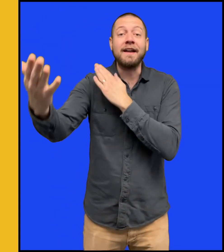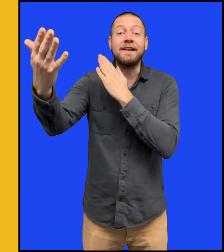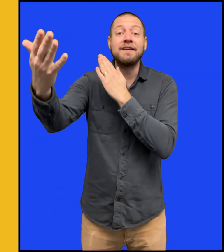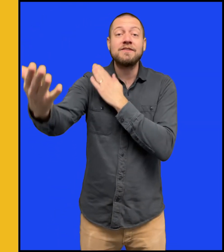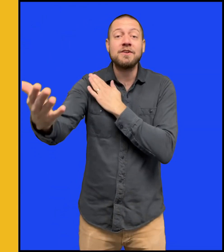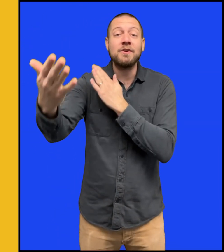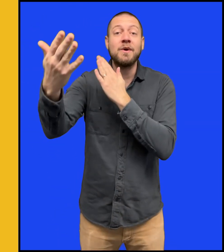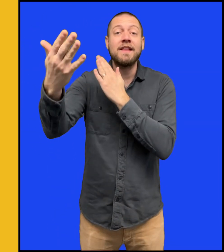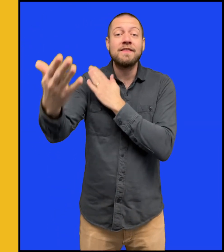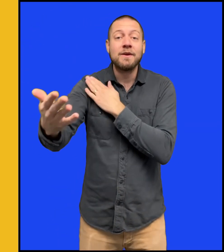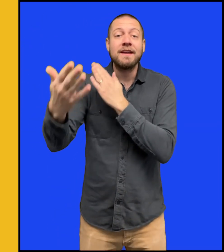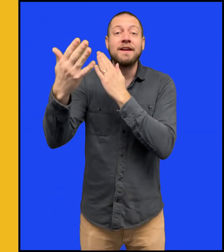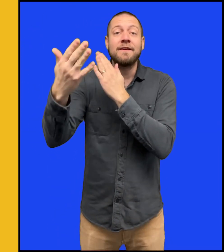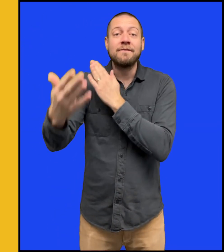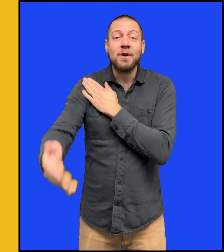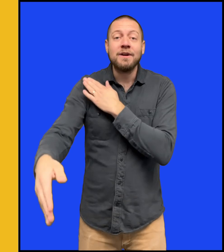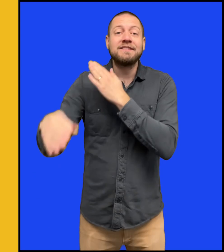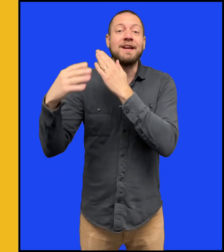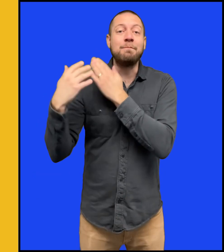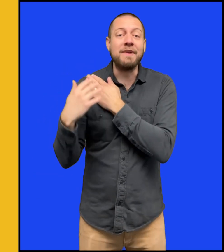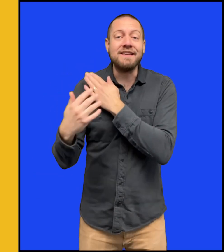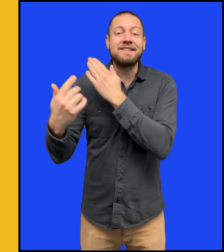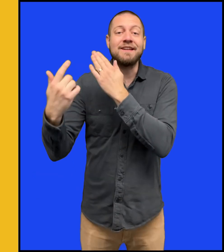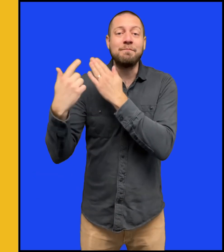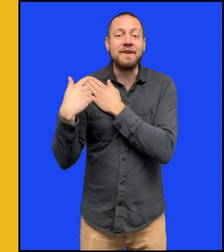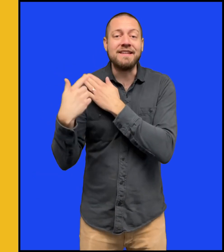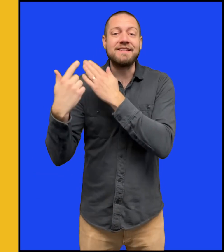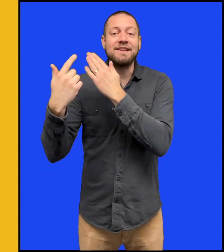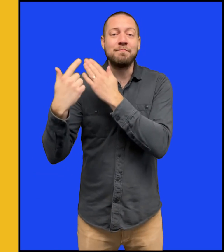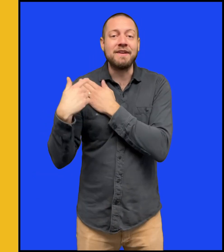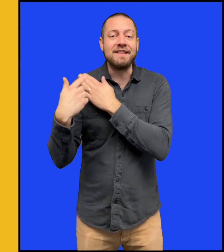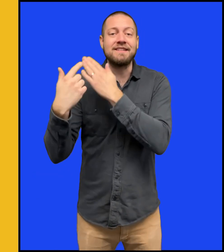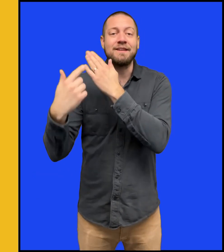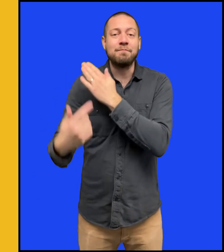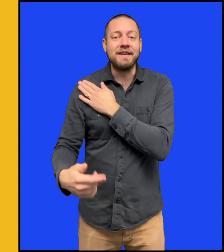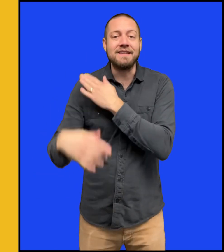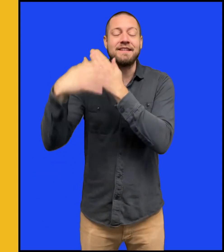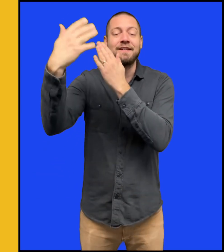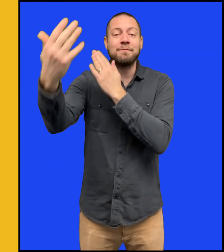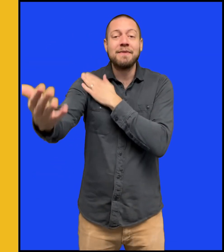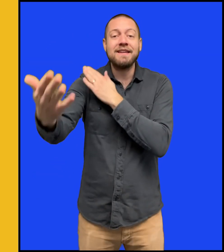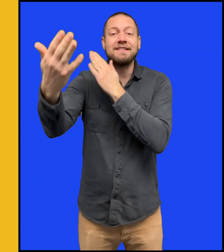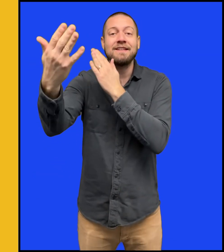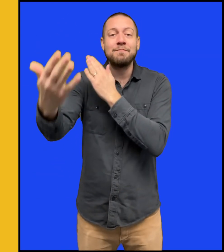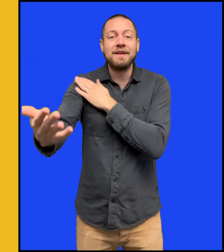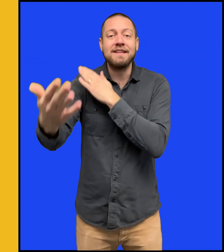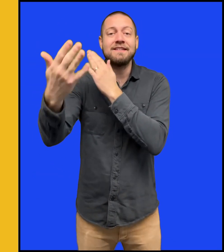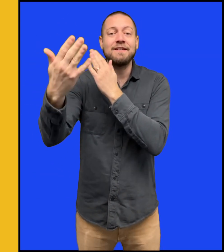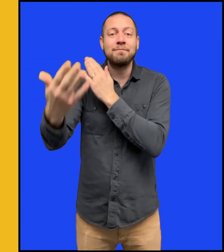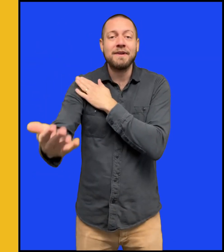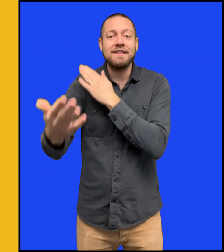2, 3. Say beat, beat, beat, beat.